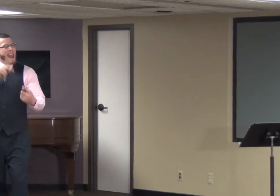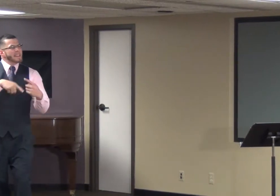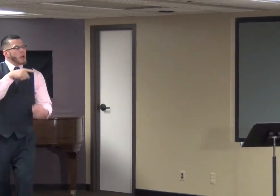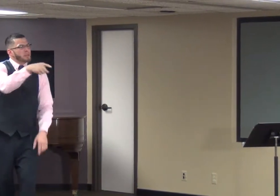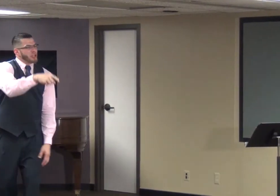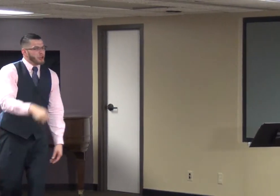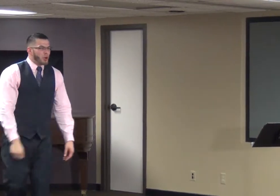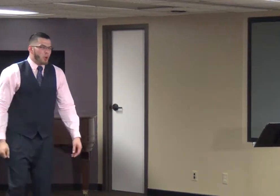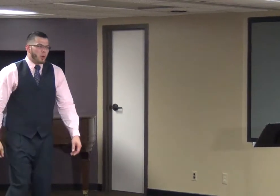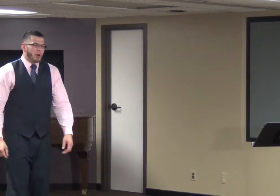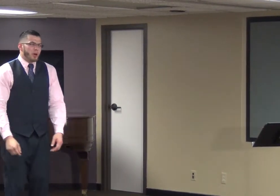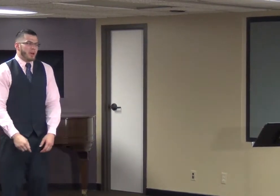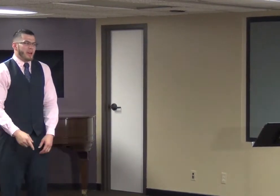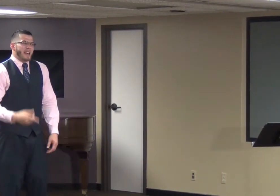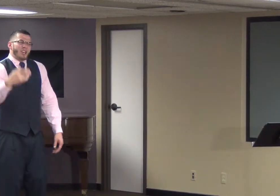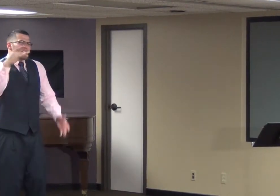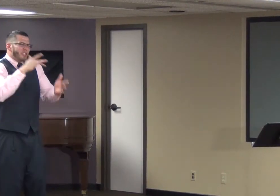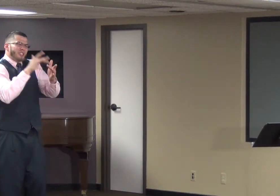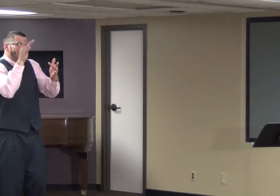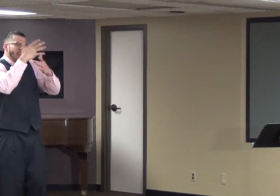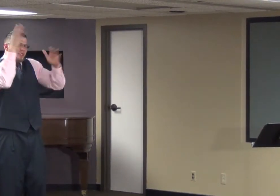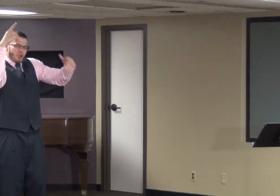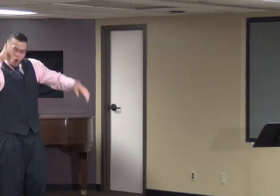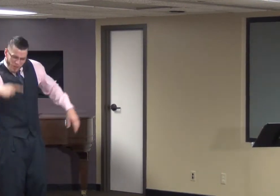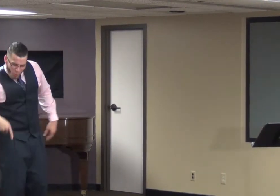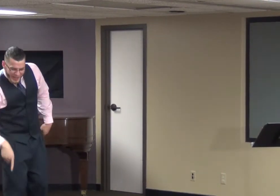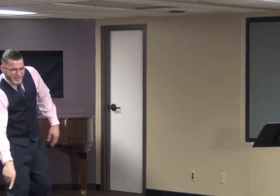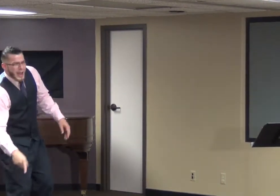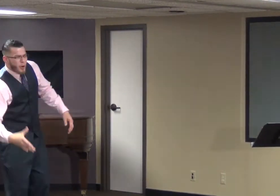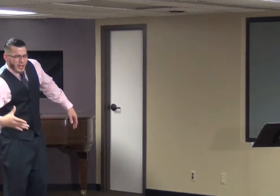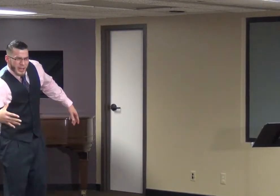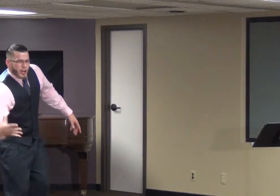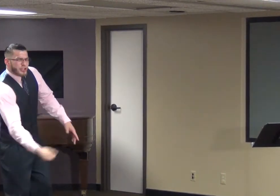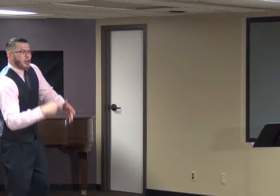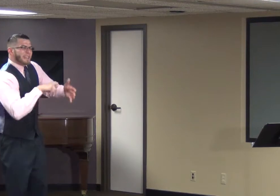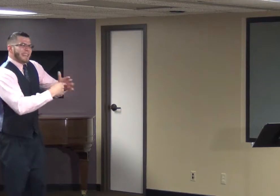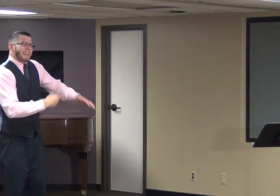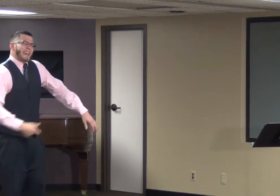It's up to you. Jesus already went down, took the keys.